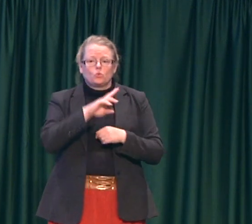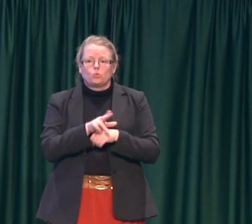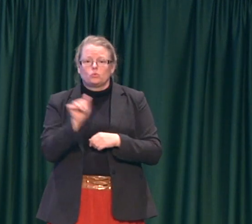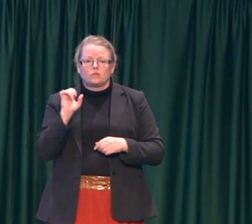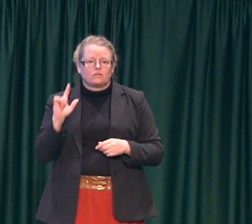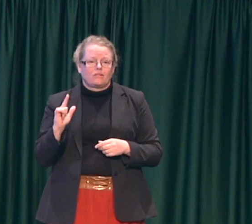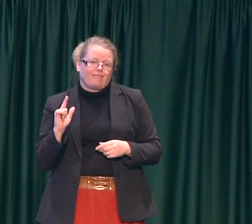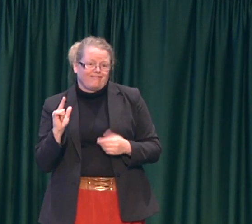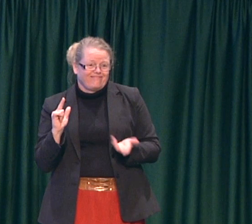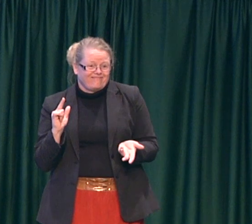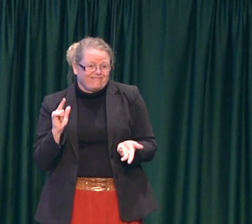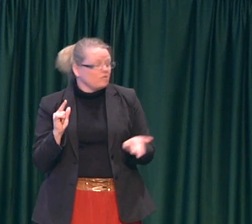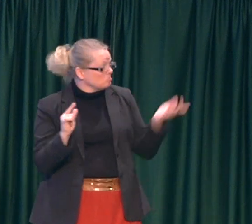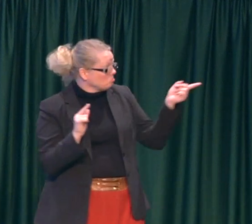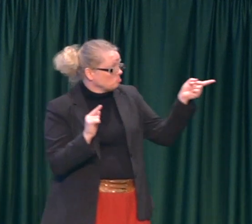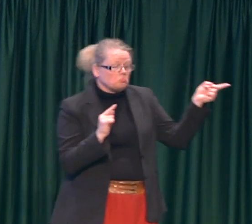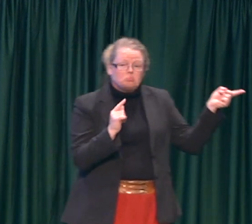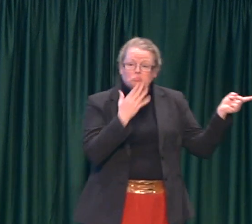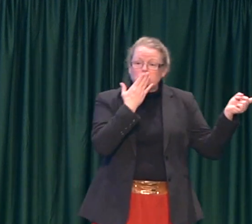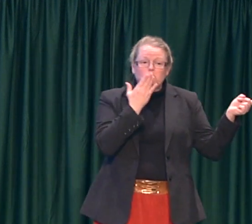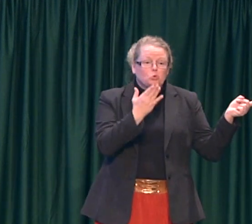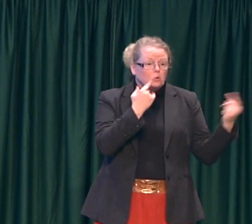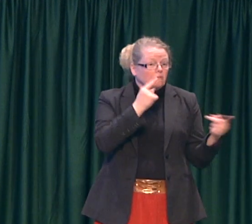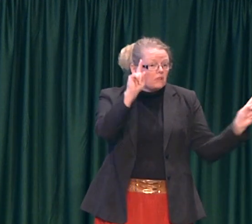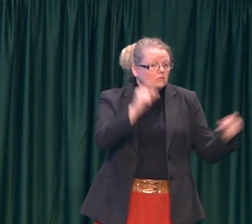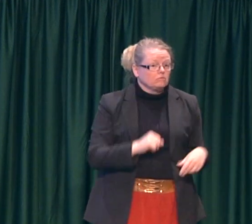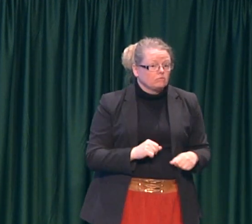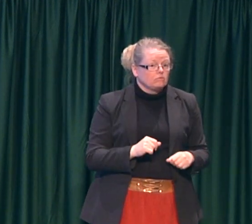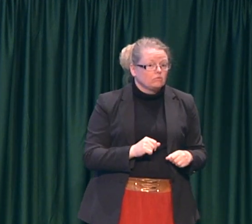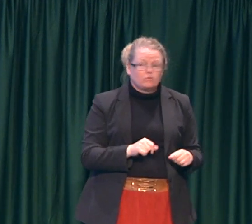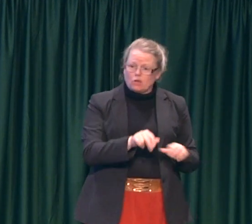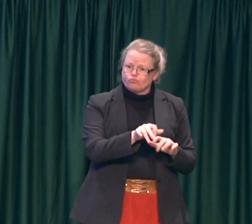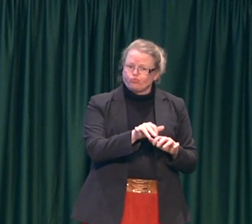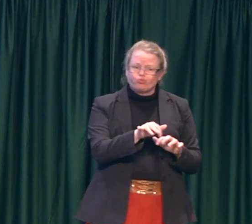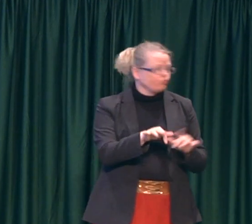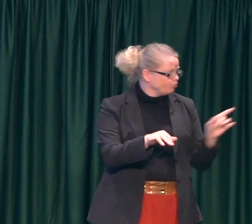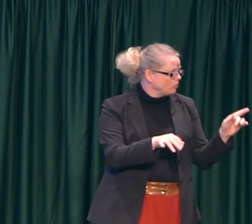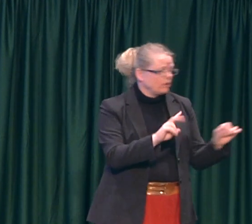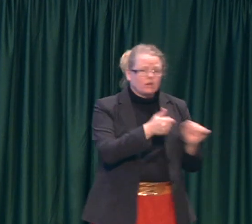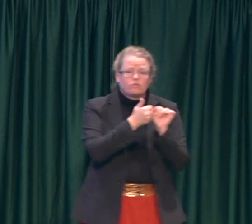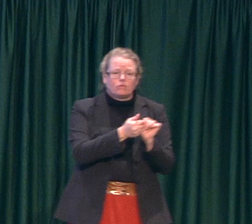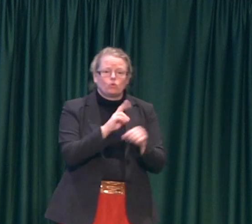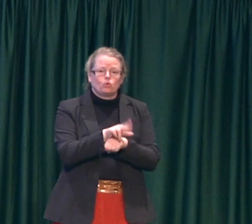For some deaf people who don't use ASL, this is a very effective communication mode.